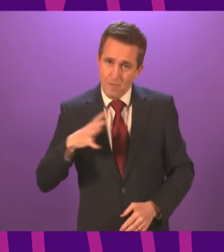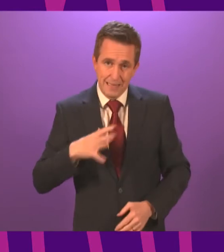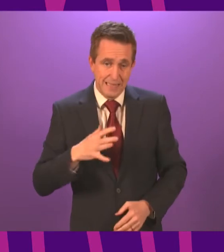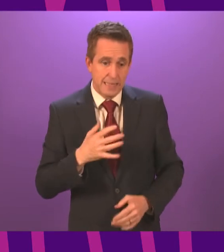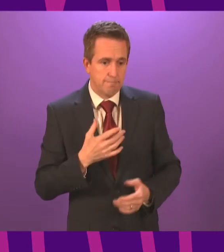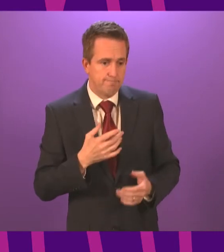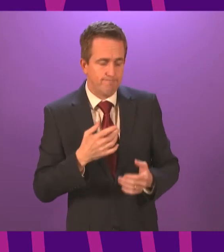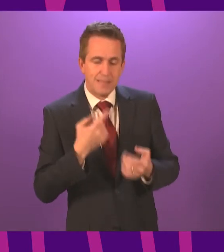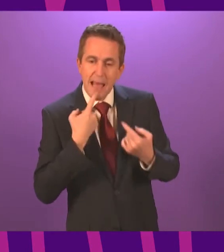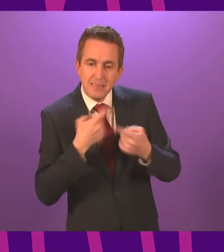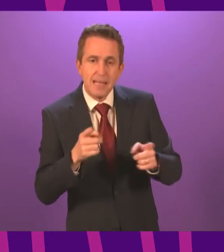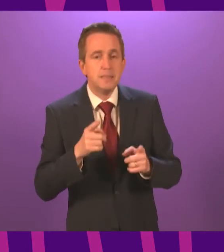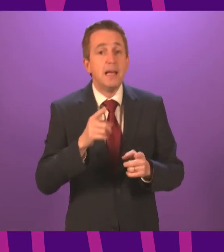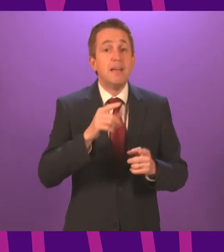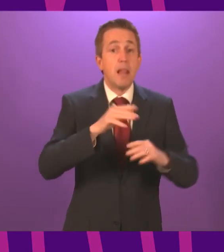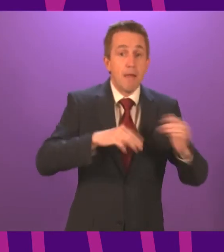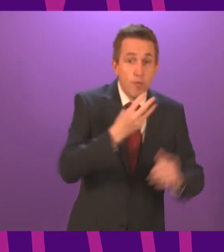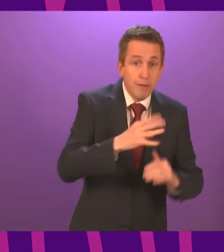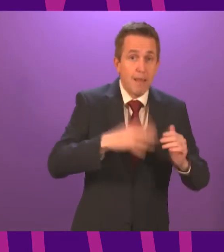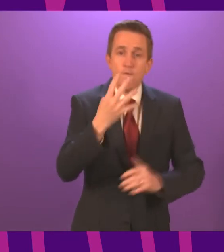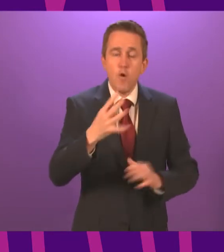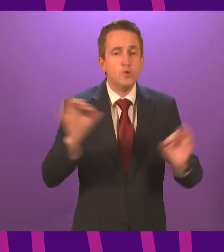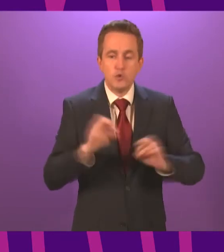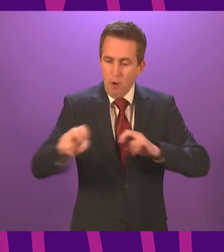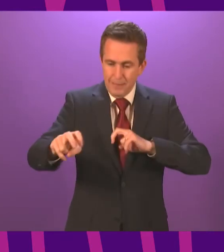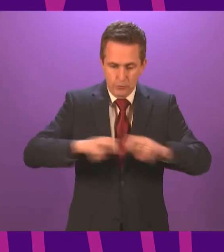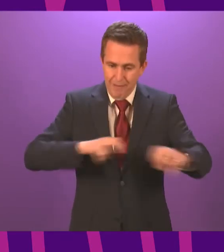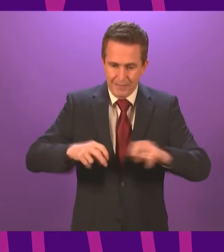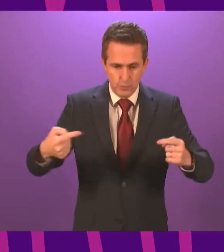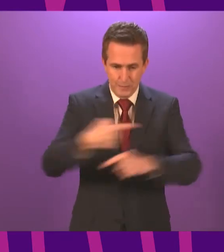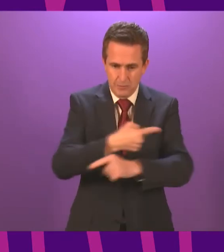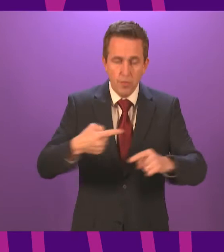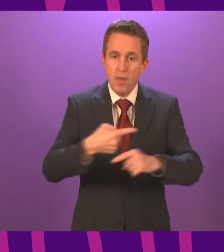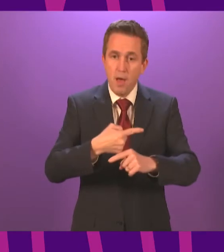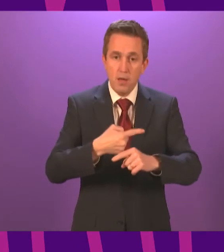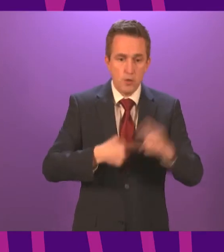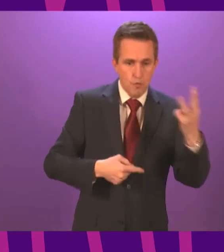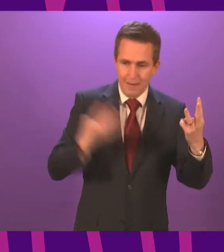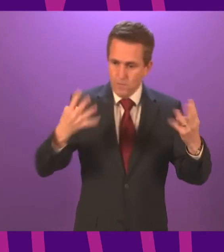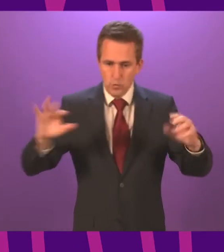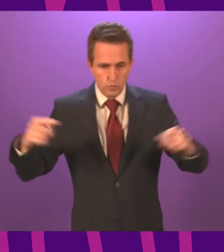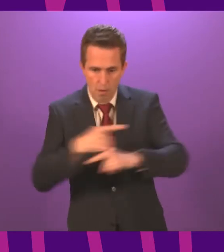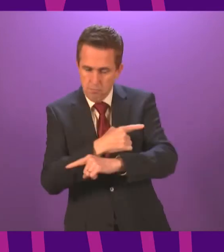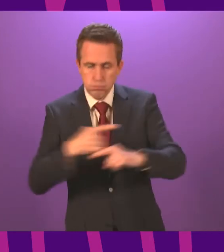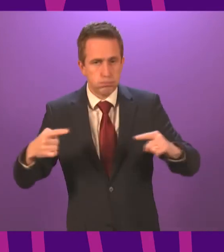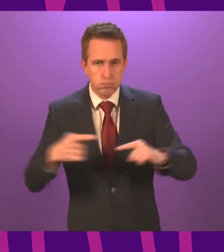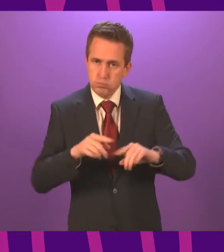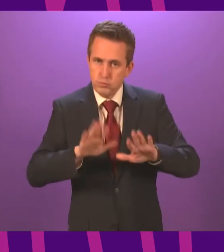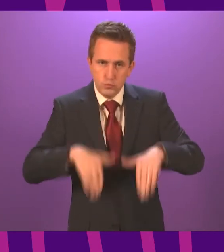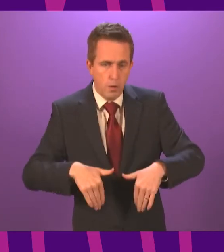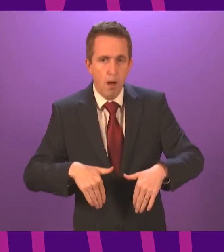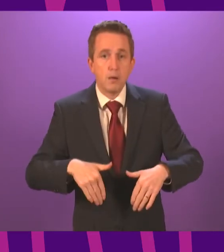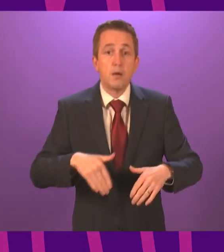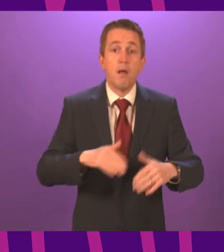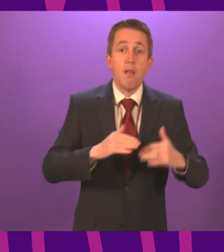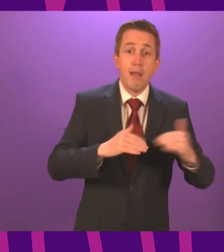of local authorities in level 3 or level 4, and that includes not travelling between level or 3 areas. The local authorities, now ranging from